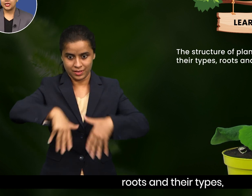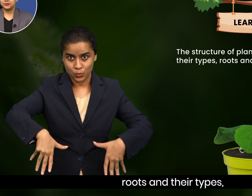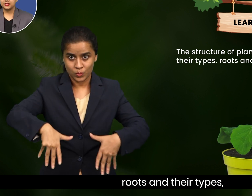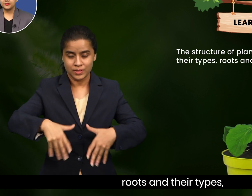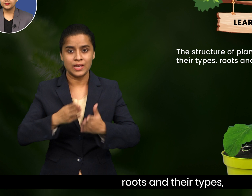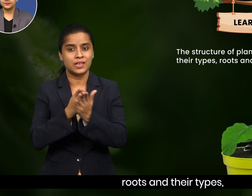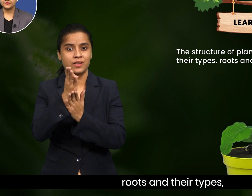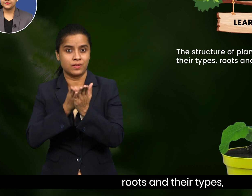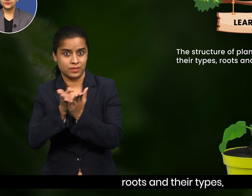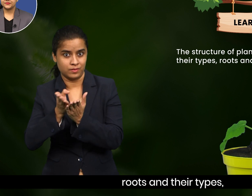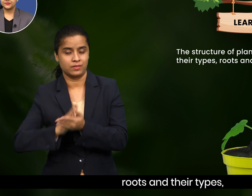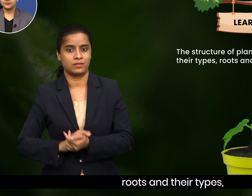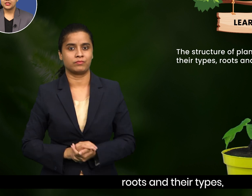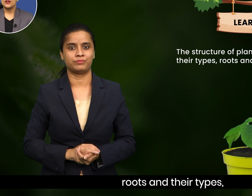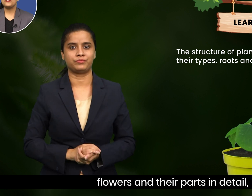their types,